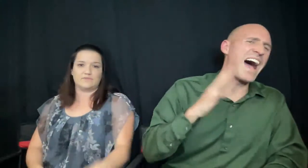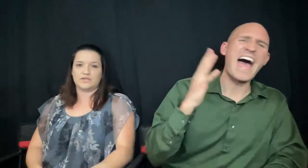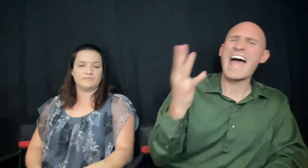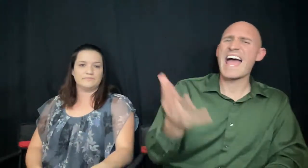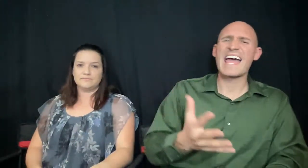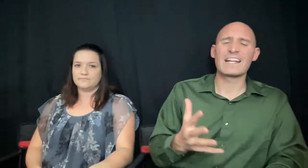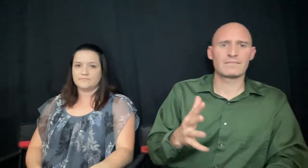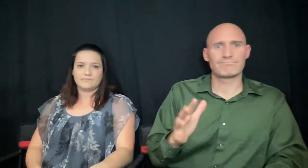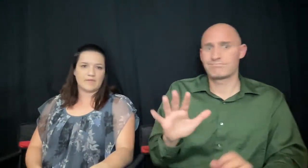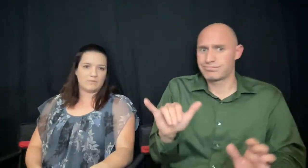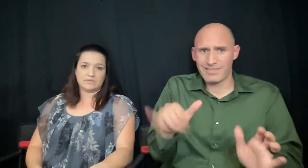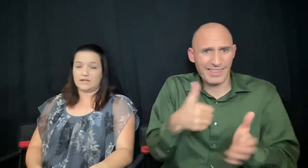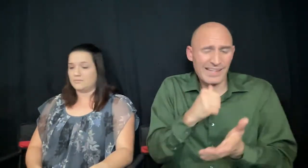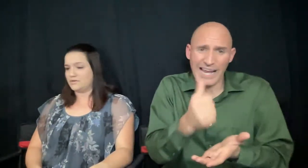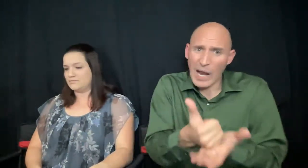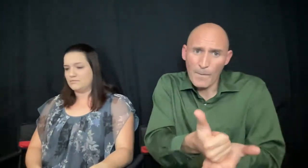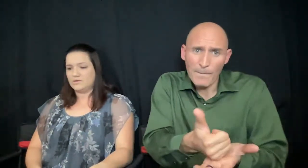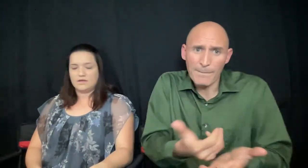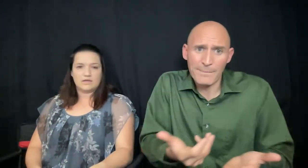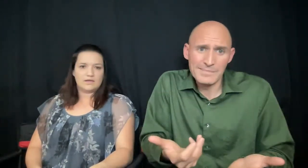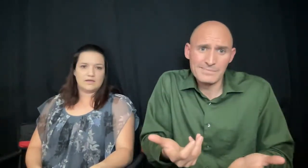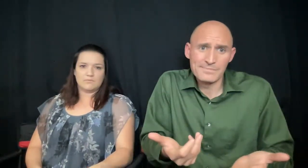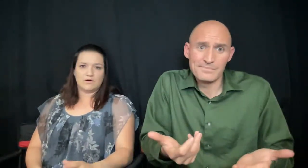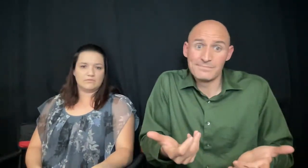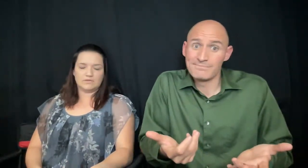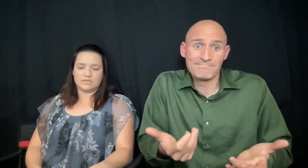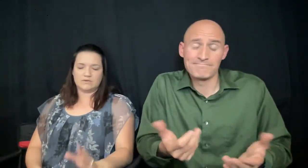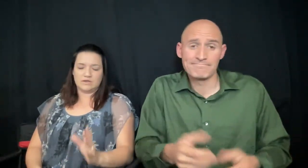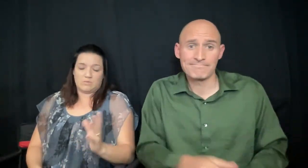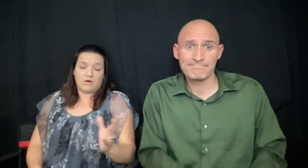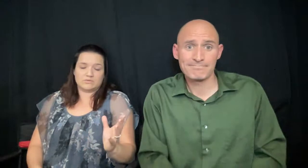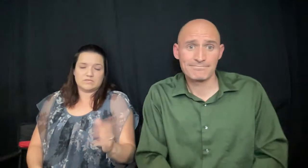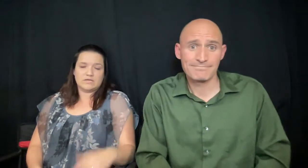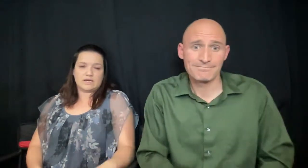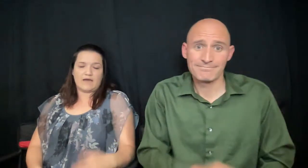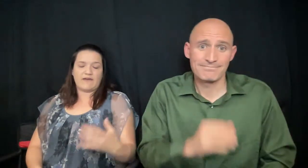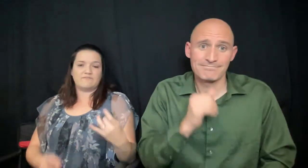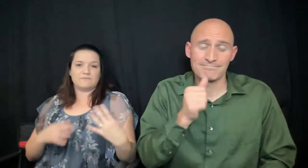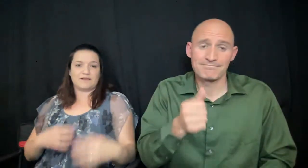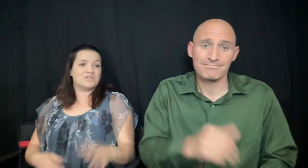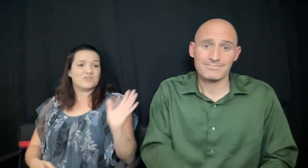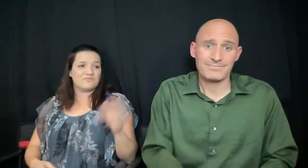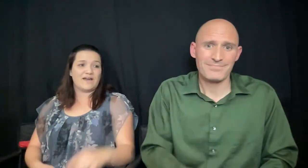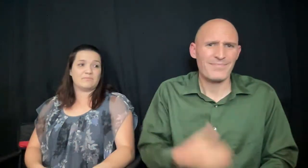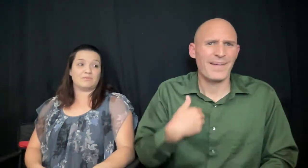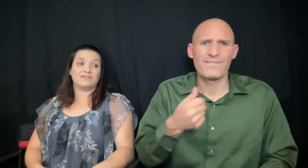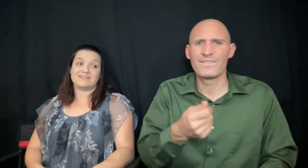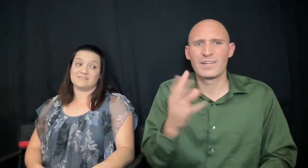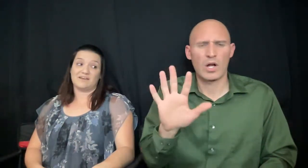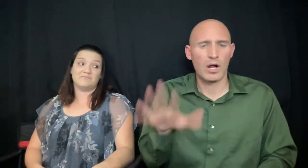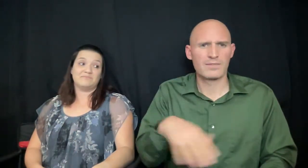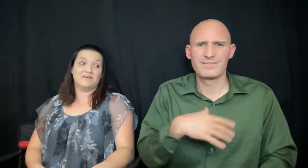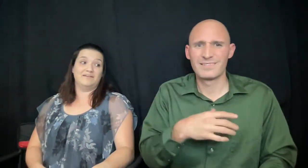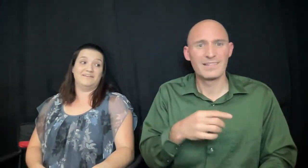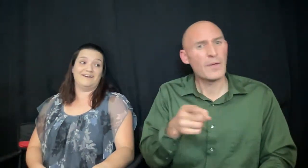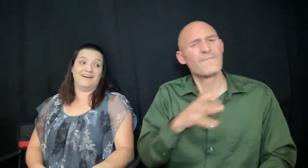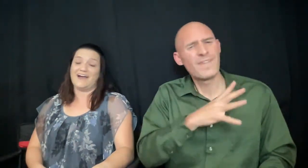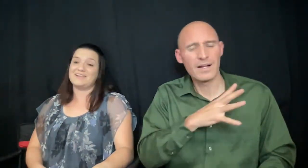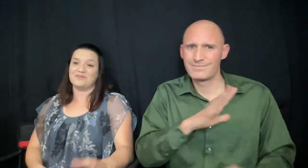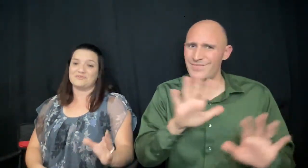you. That will not help you. It won't. It won't. I've had feedback. Like, you're fine. I'm like, well, that's a lie. I know there was